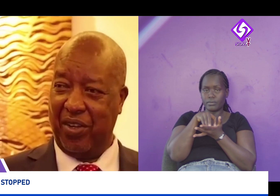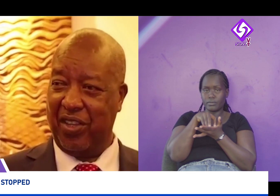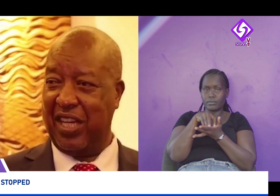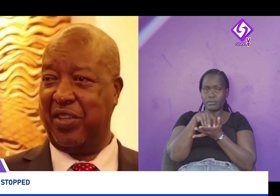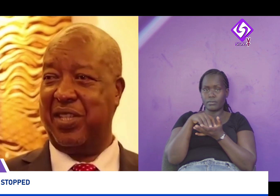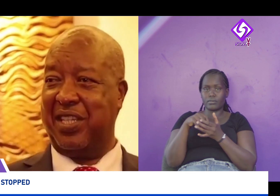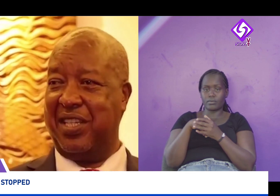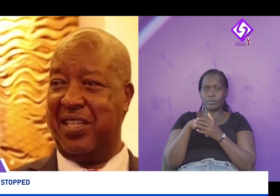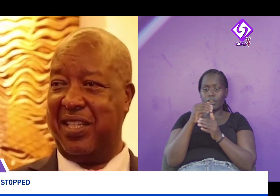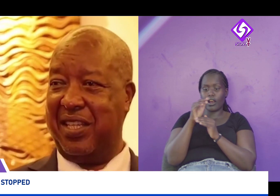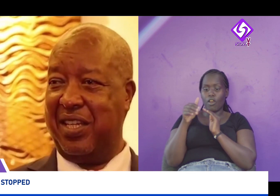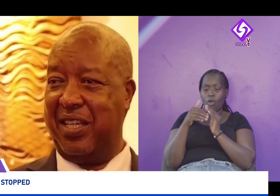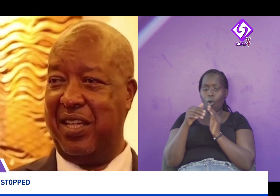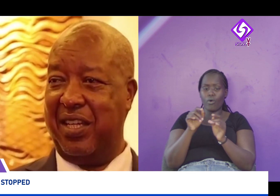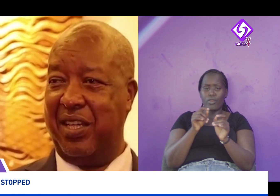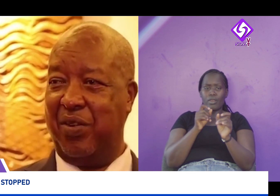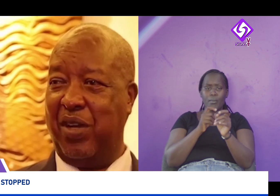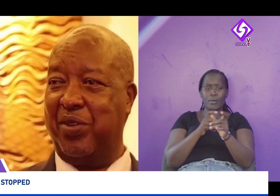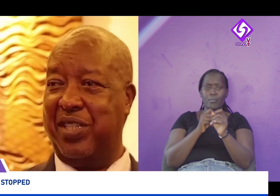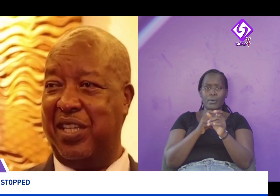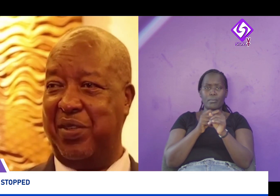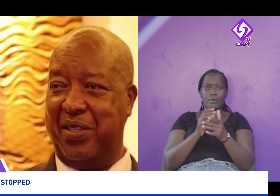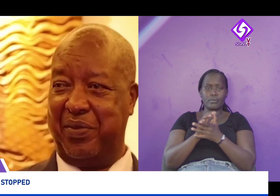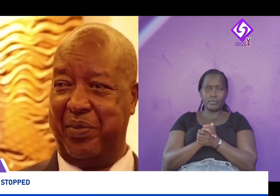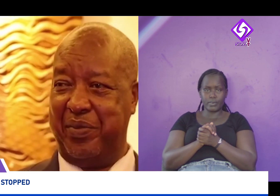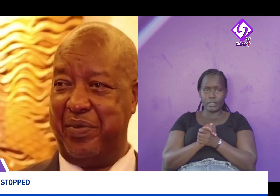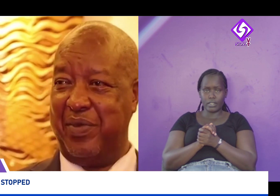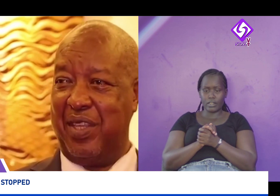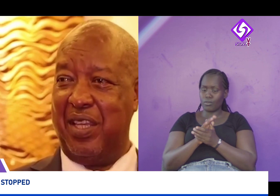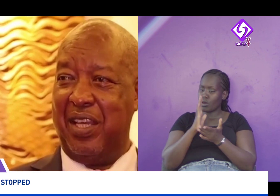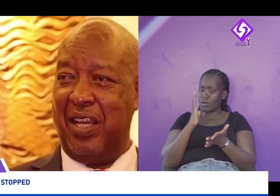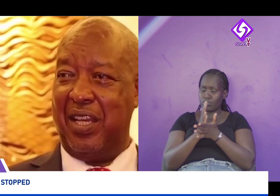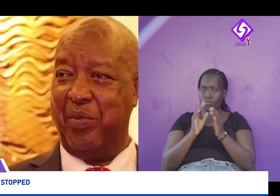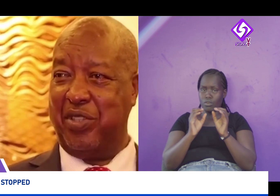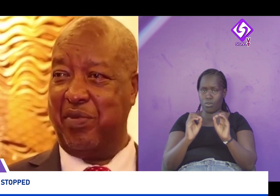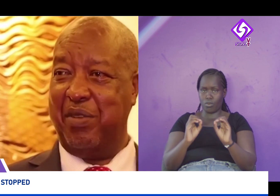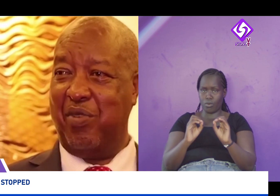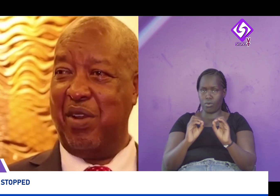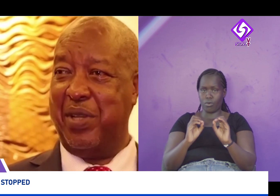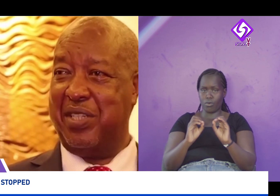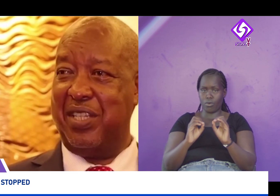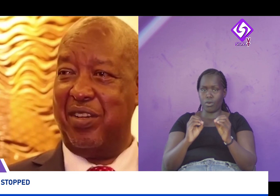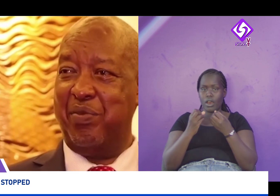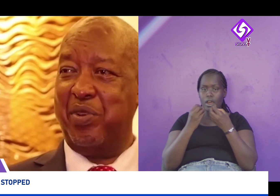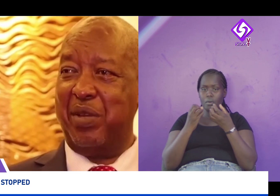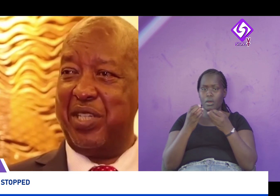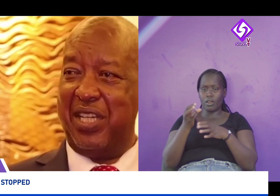all the accusations were not genuine. And most of them were based on bunge